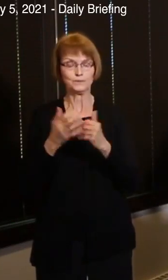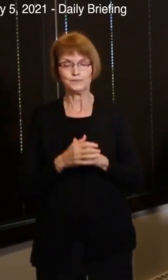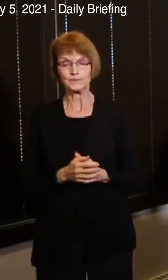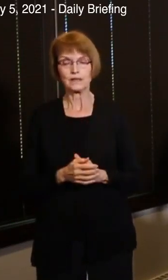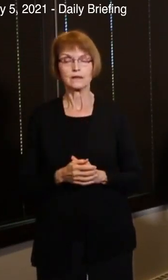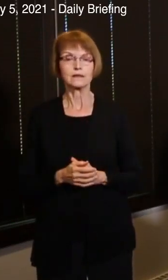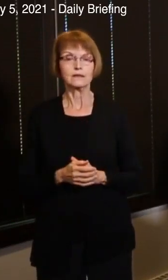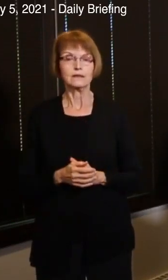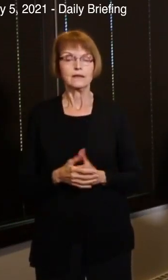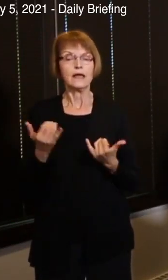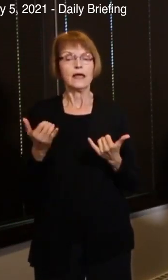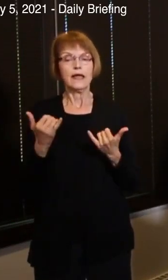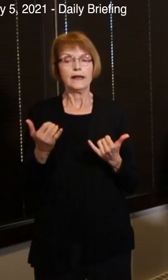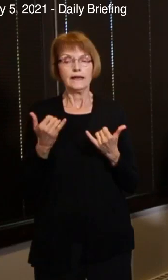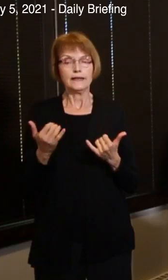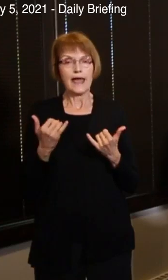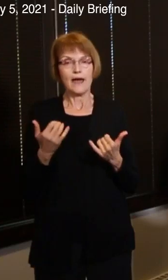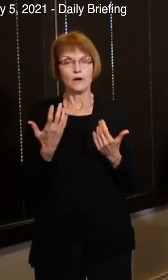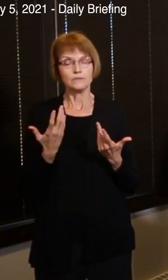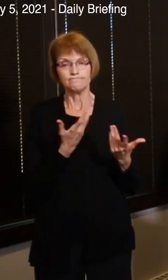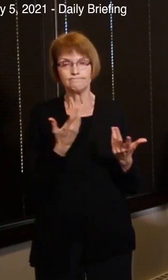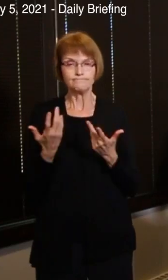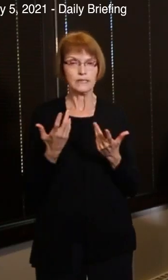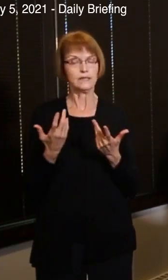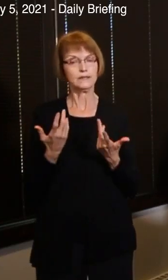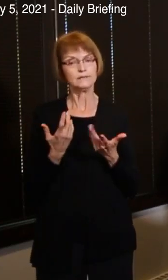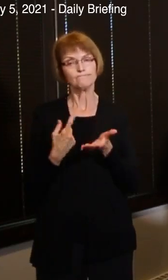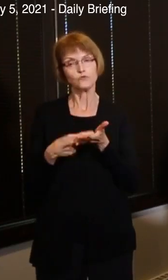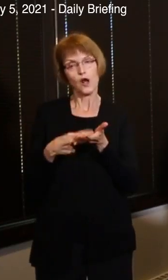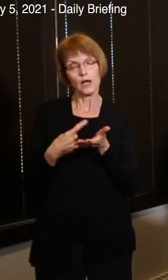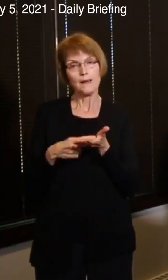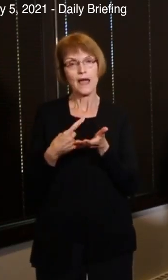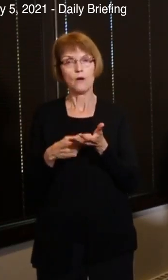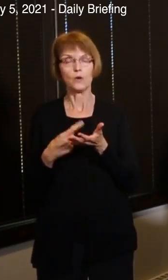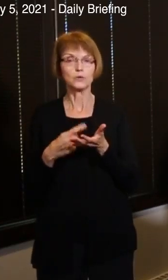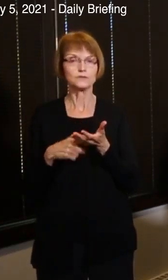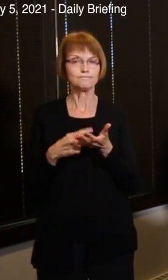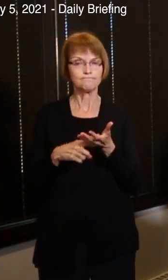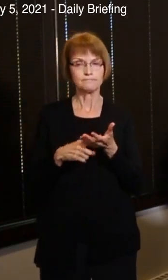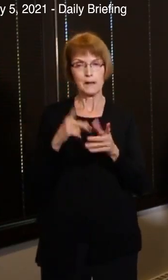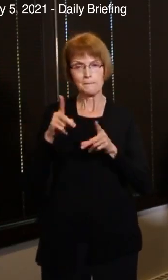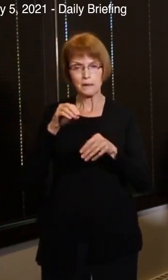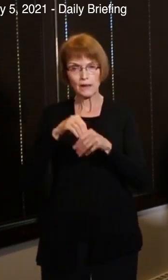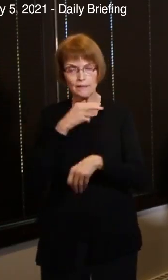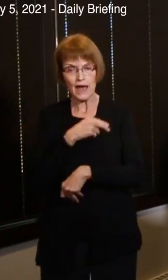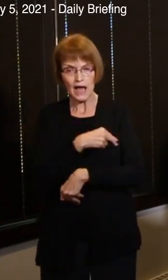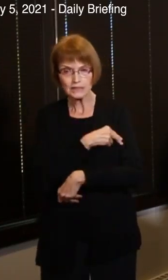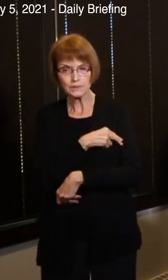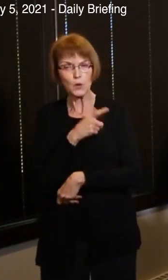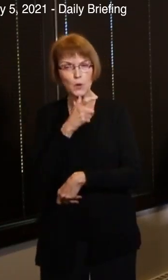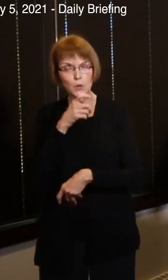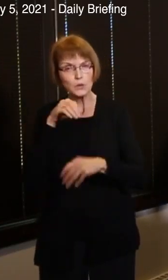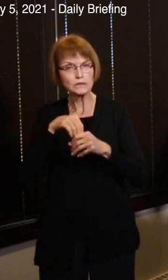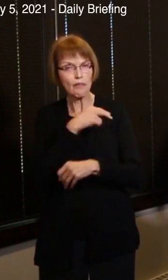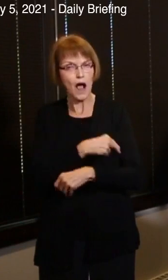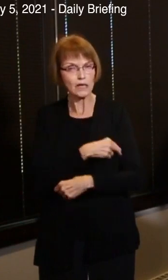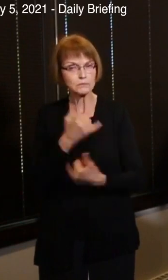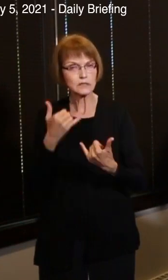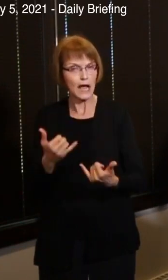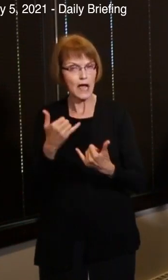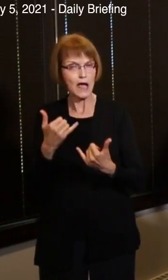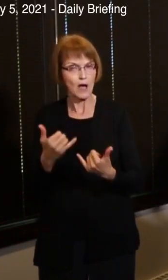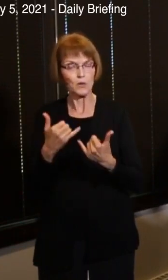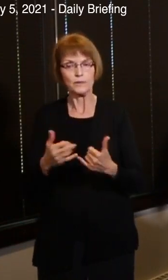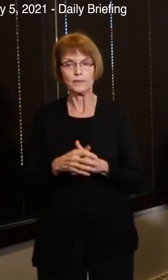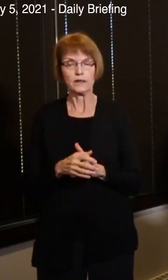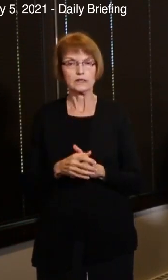Just now talking a little bit about what we're seeing with hospitalizations and the different patients that are now coming into our